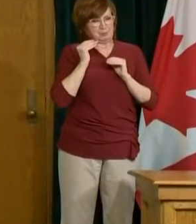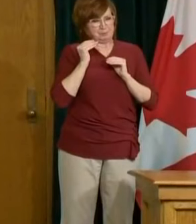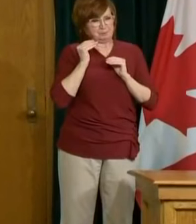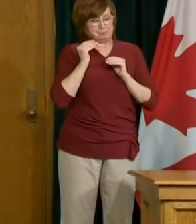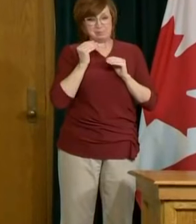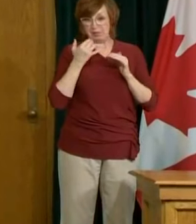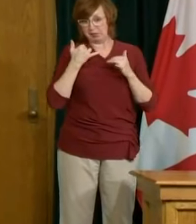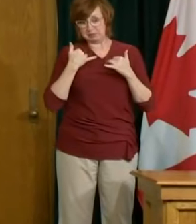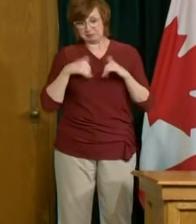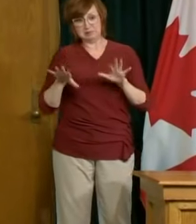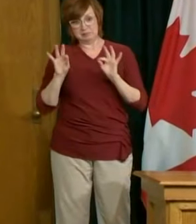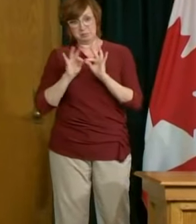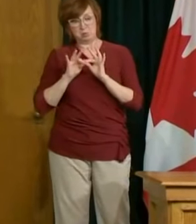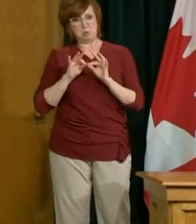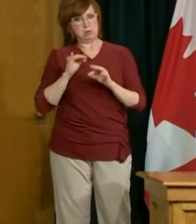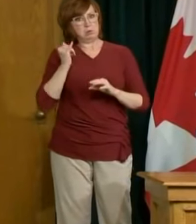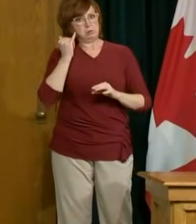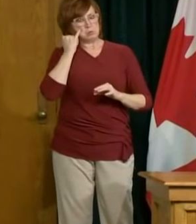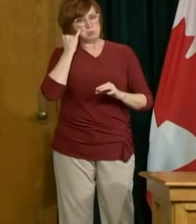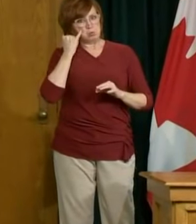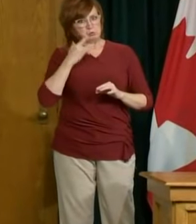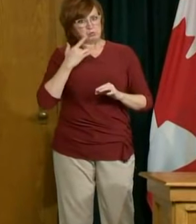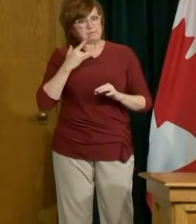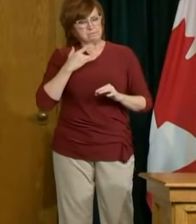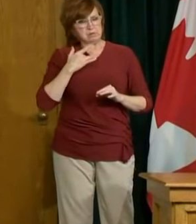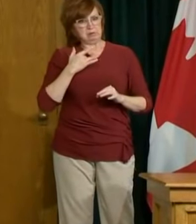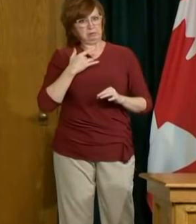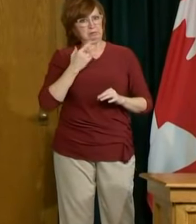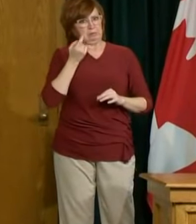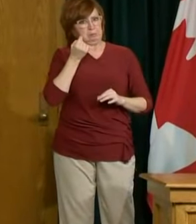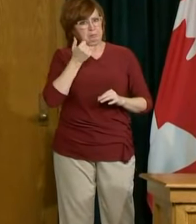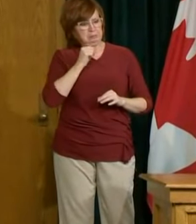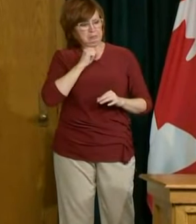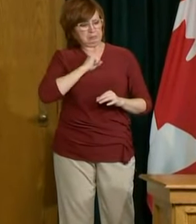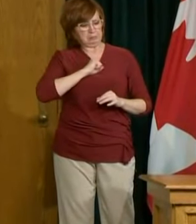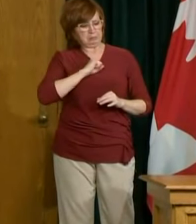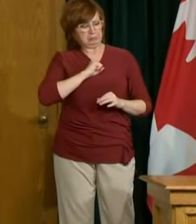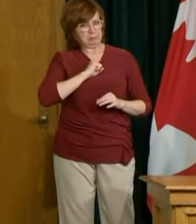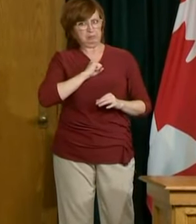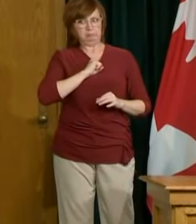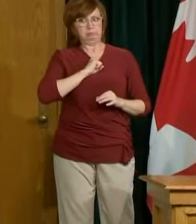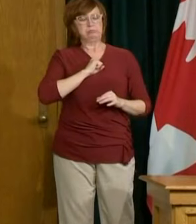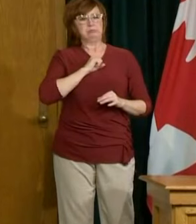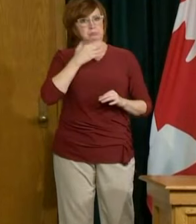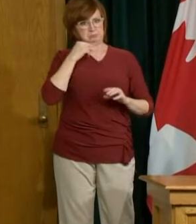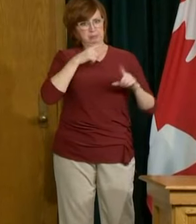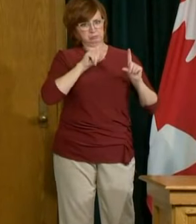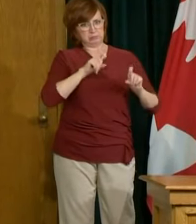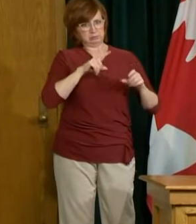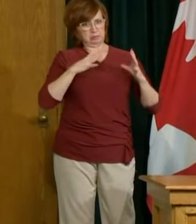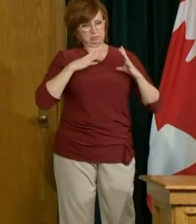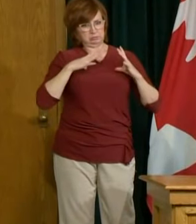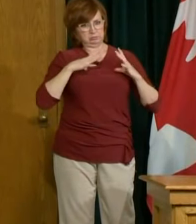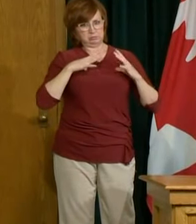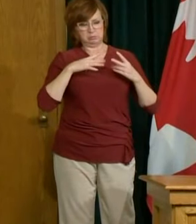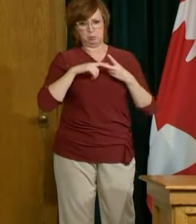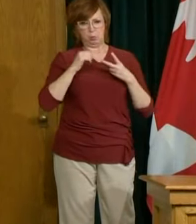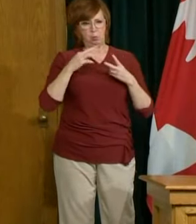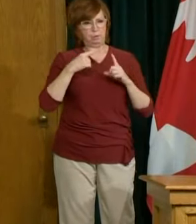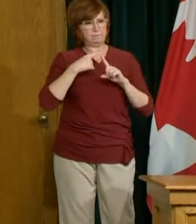seek testing, because that will inform what they need to do for themselves and their immediate family who may be close contacts, but